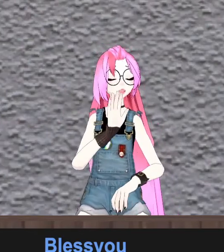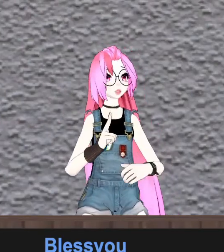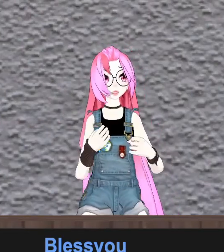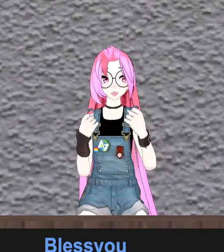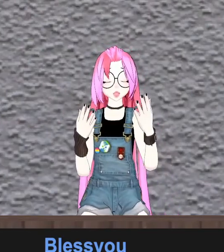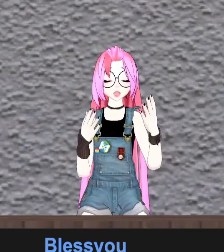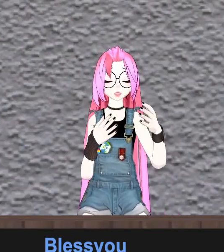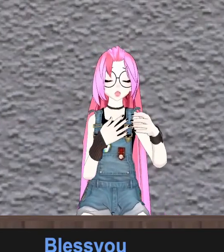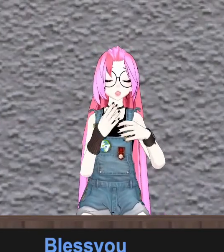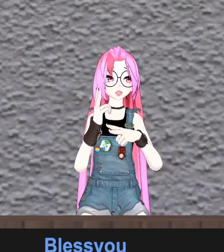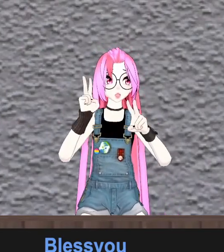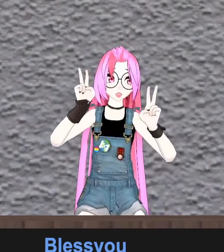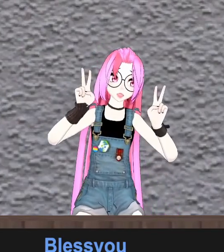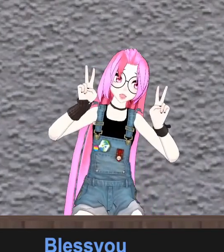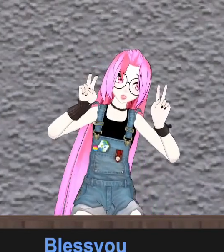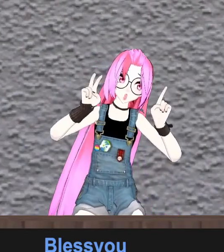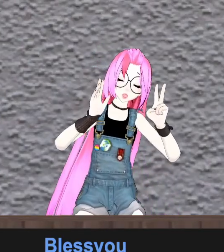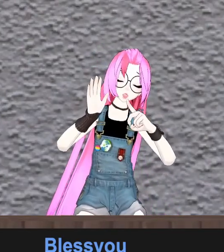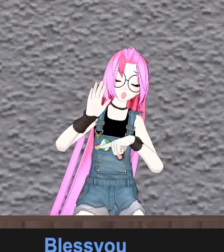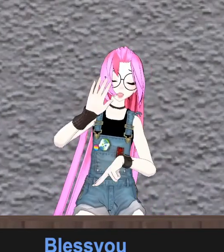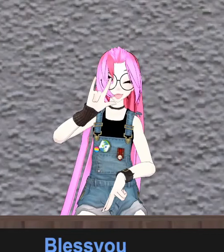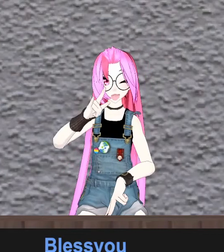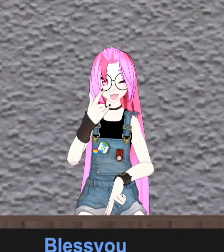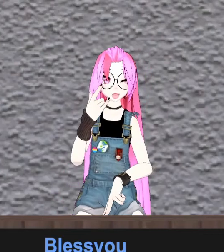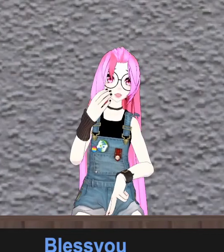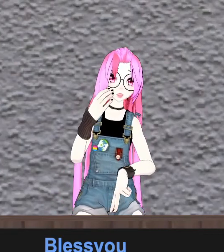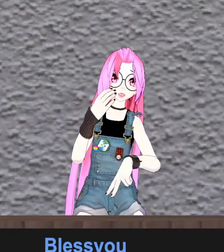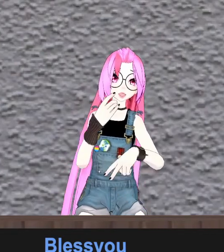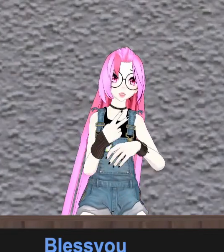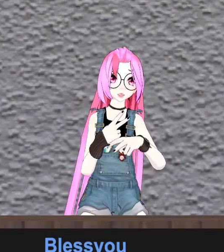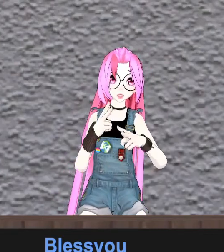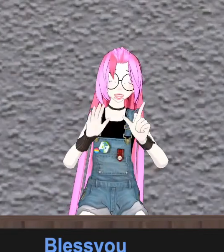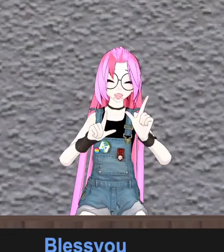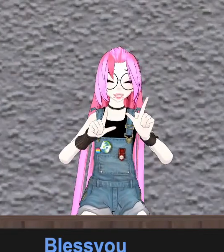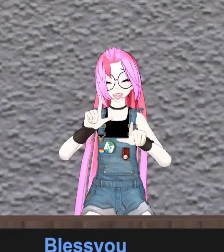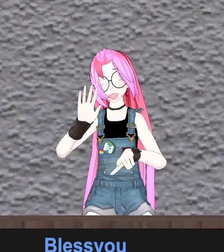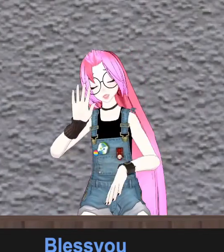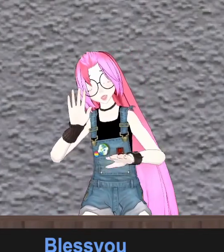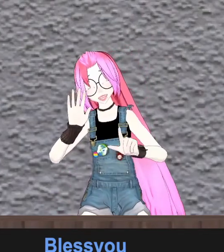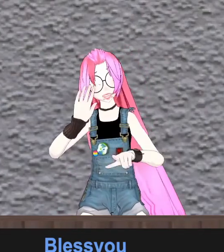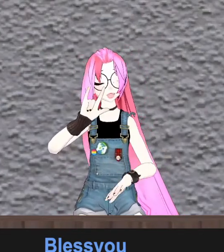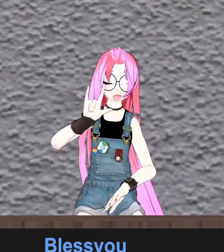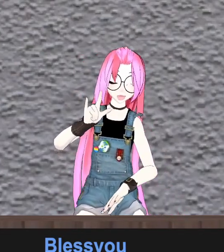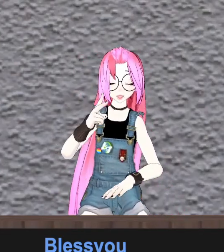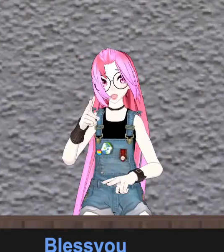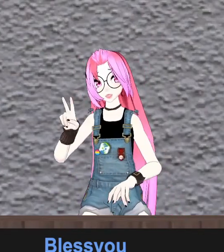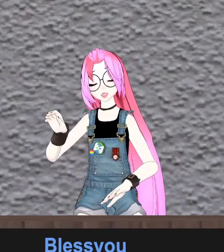Yeah, there's so the usual like rule is that it does have to do with the first letter of their name or sometimes their initials, so like first and last name,